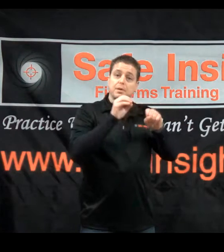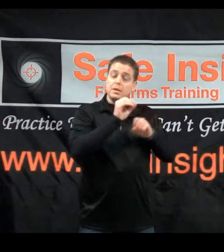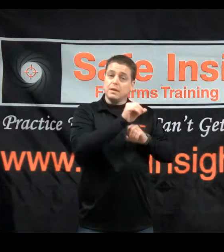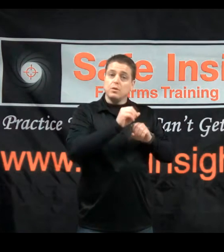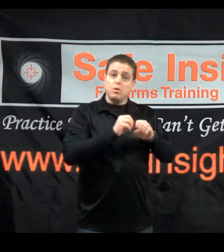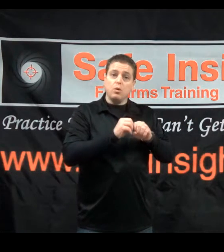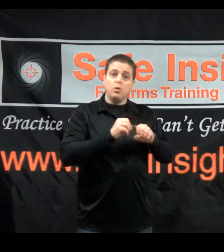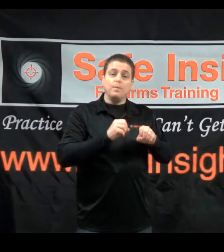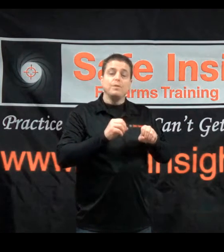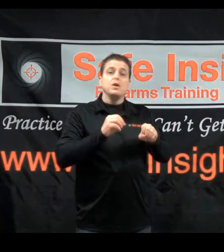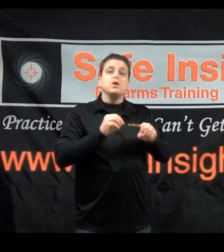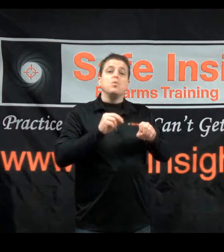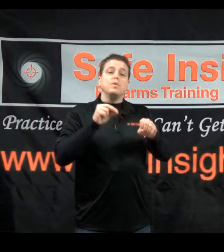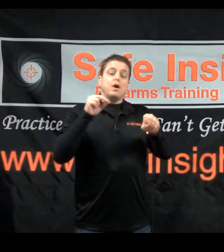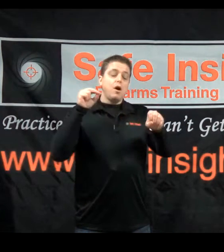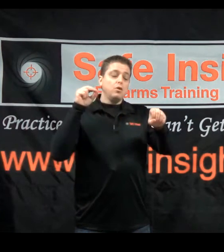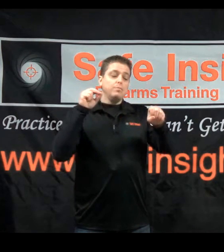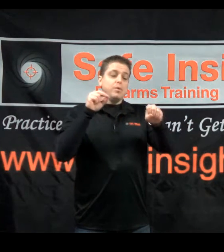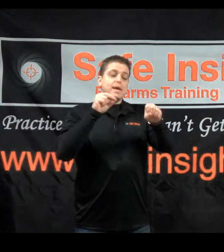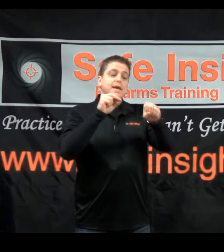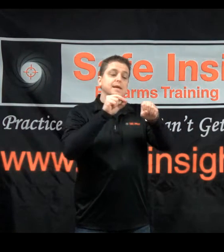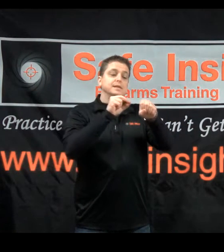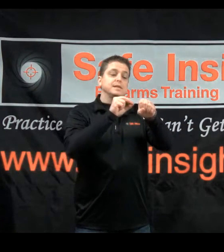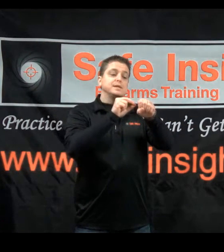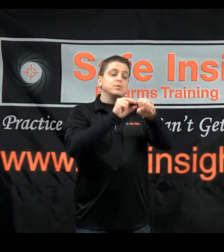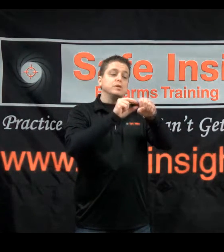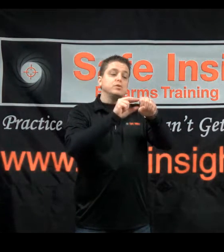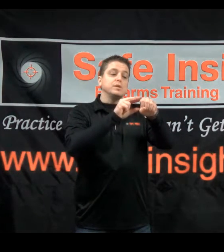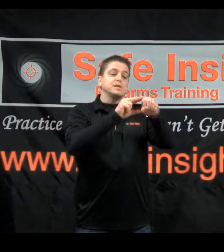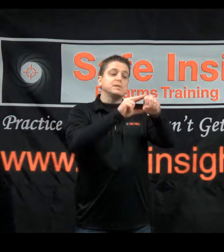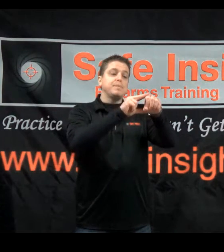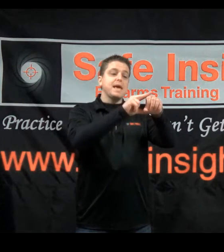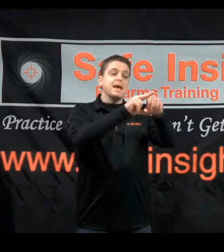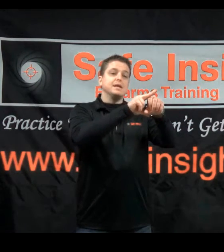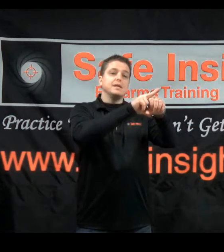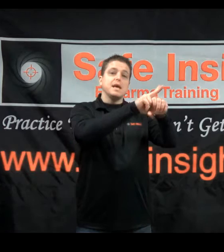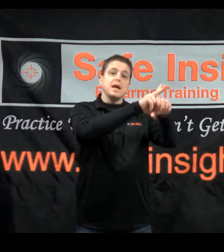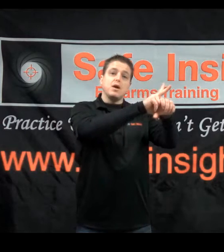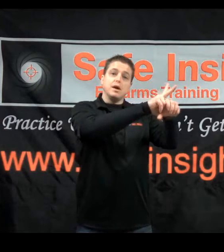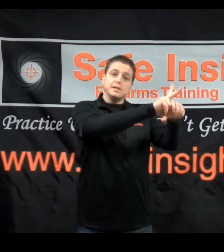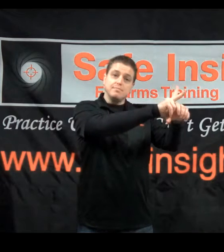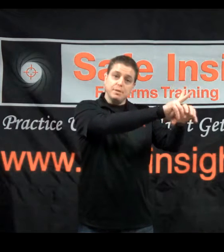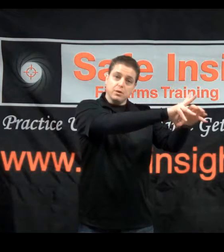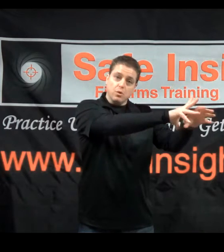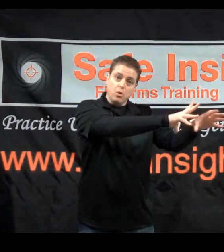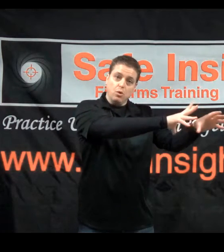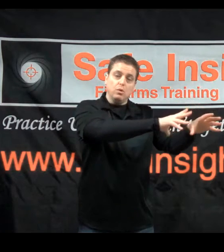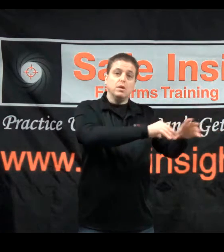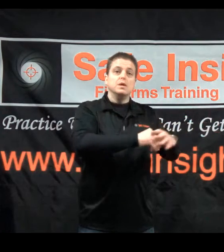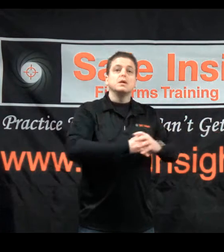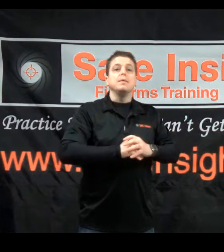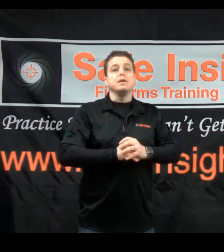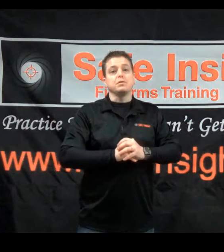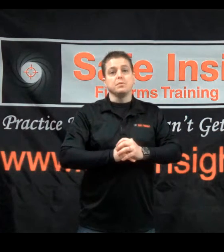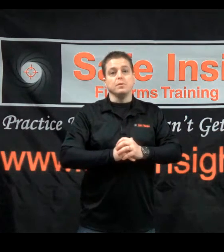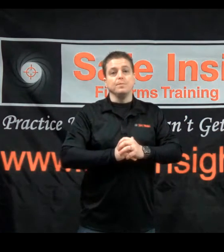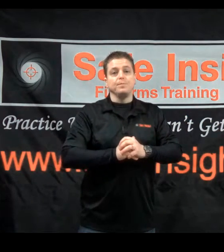clean little hole. When the hollow point hits, it's going to expand and cause a bigger hole coming through.